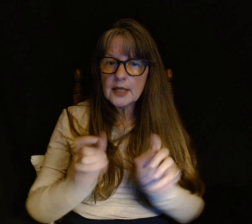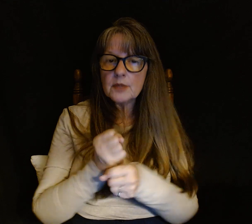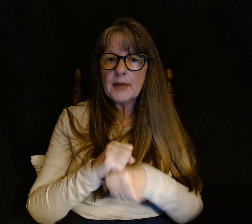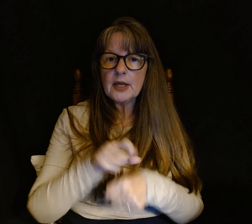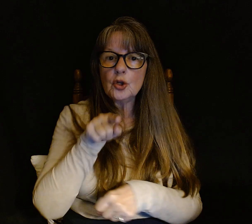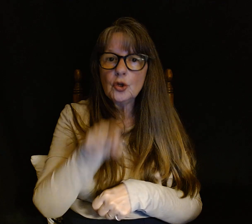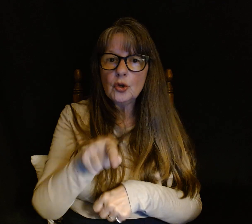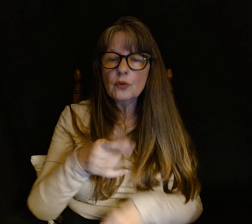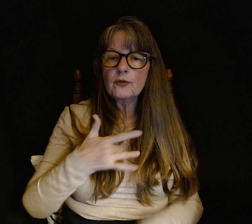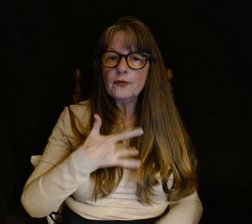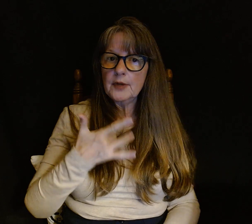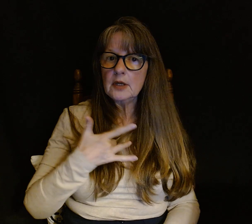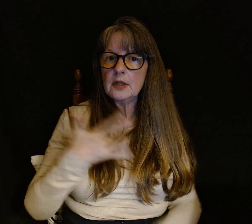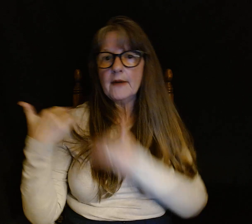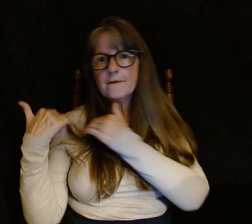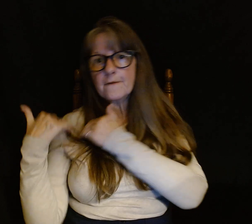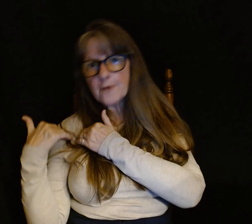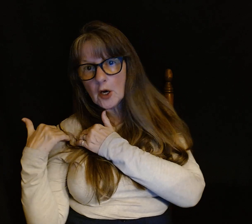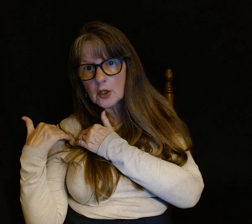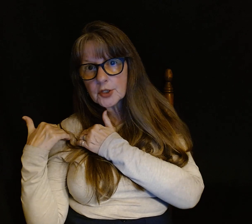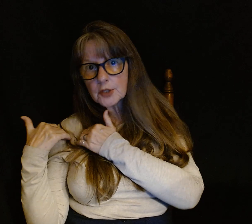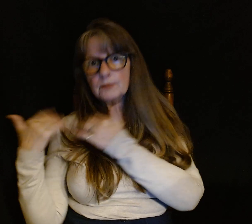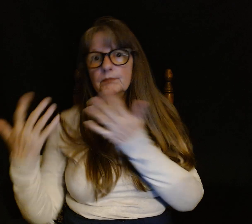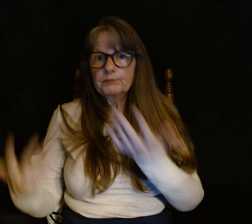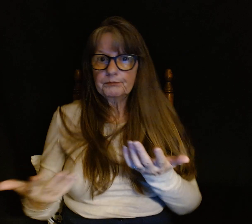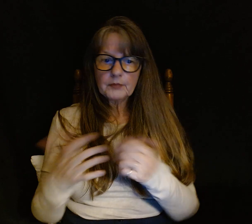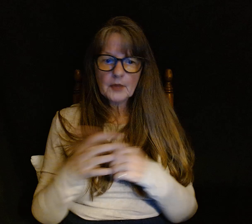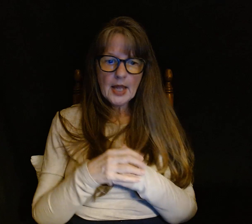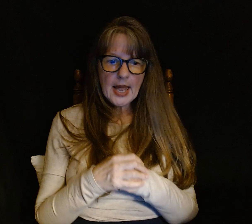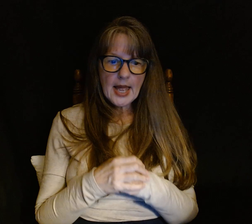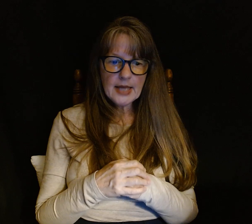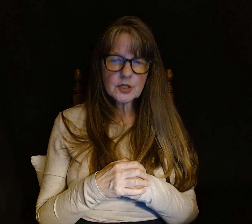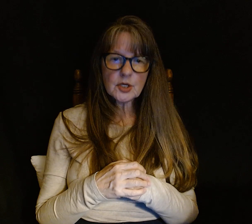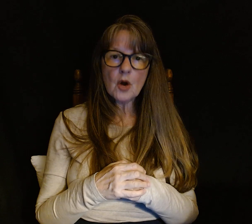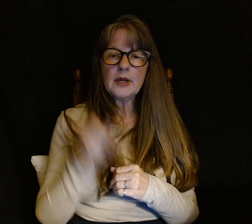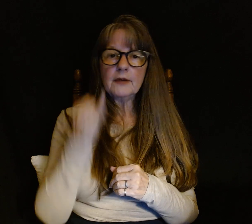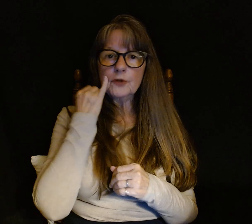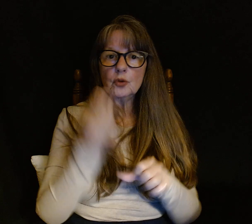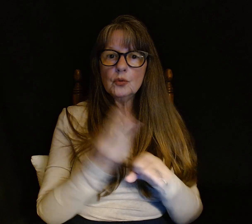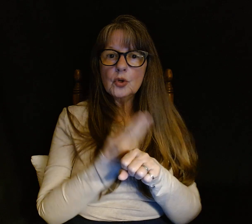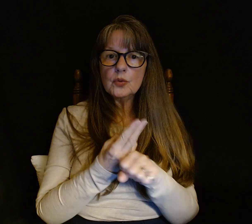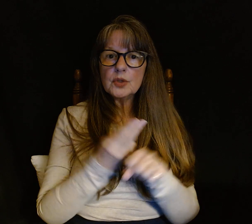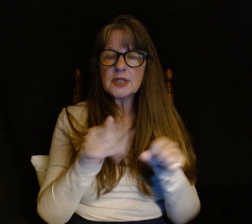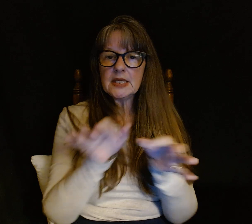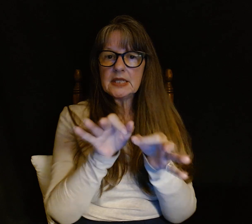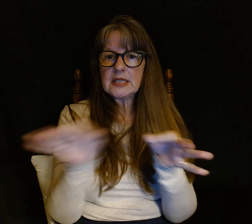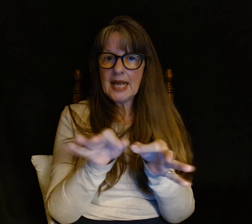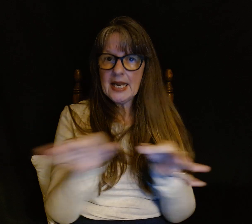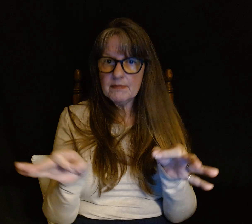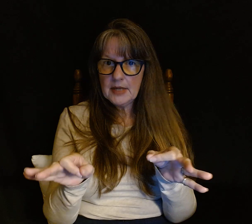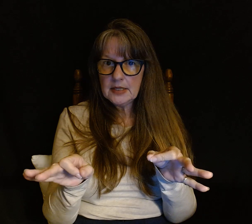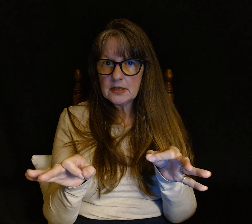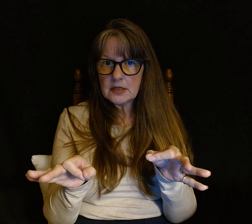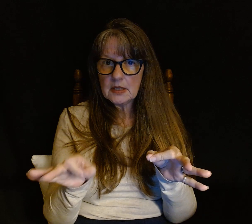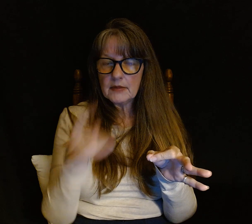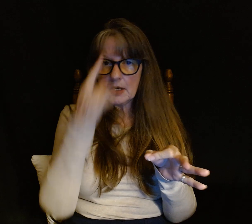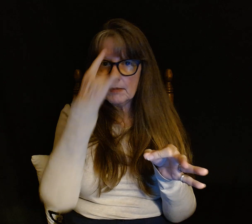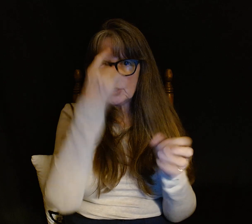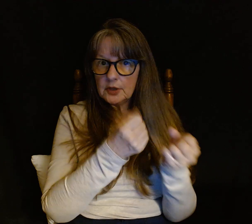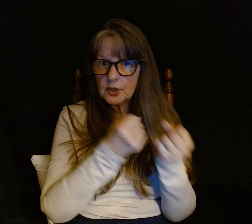make you feel at fault. And so if you use these statements that a mentally